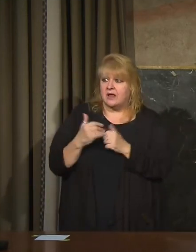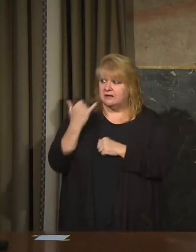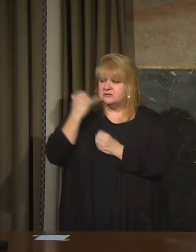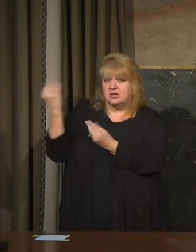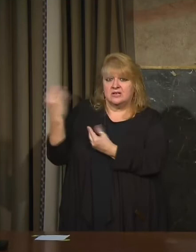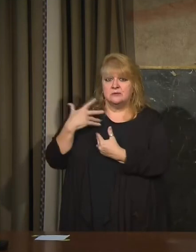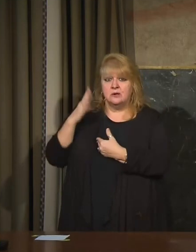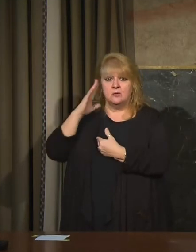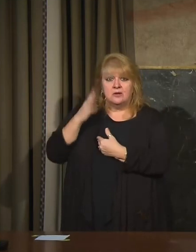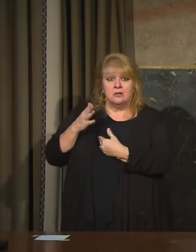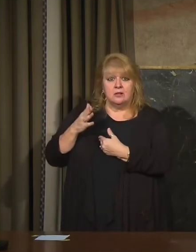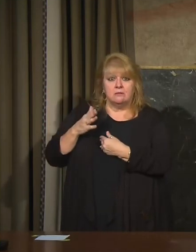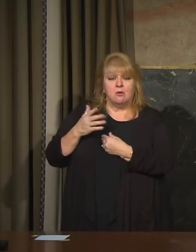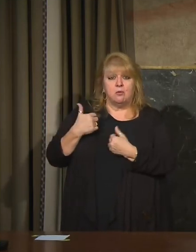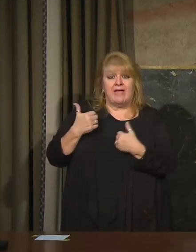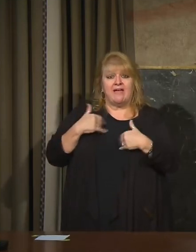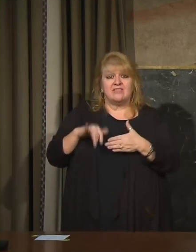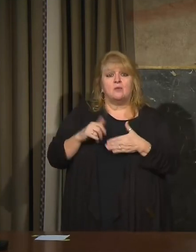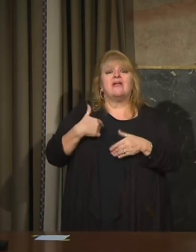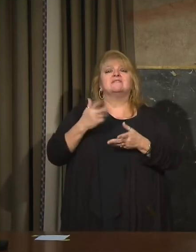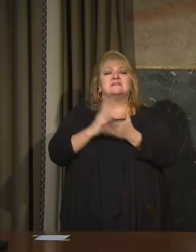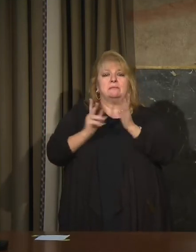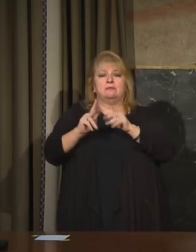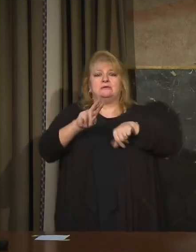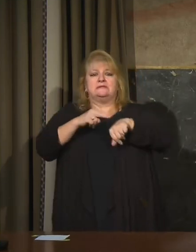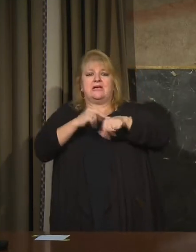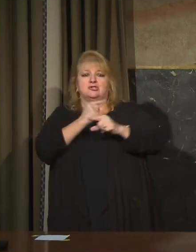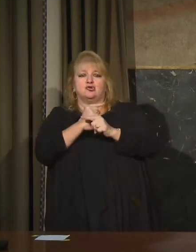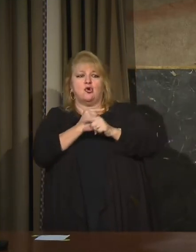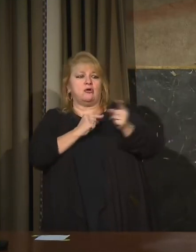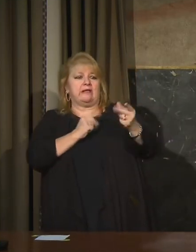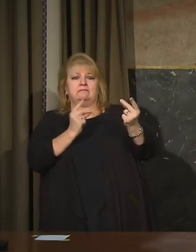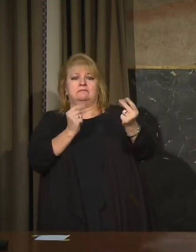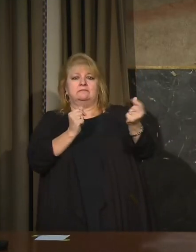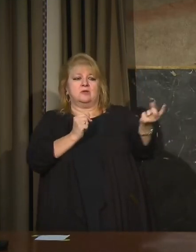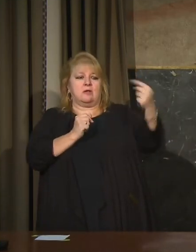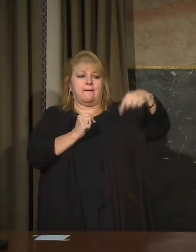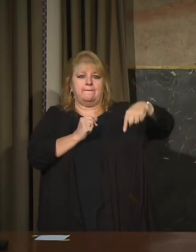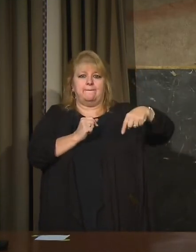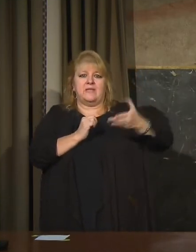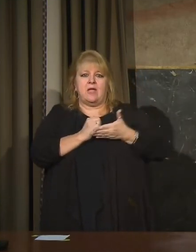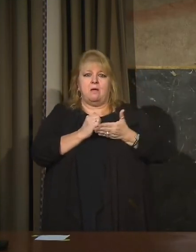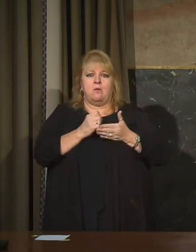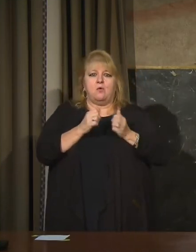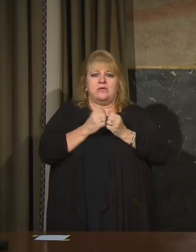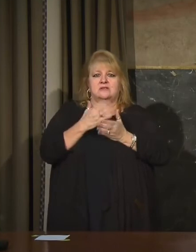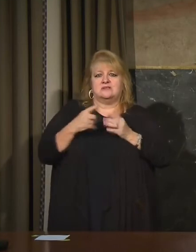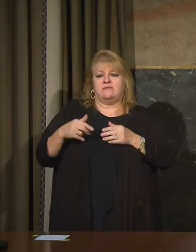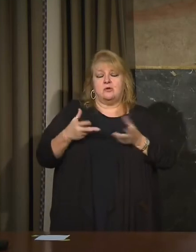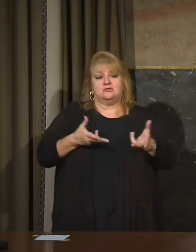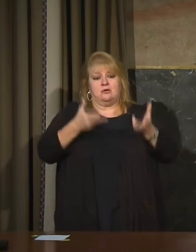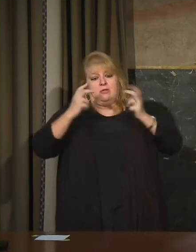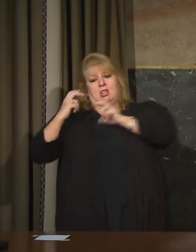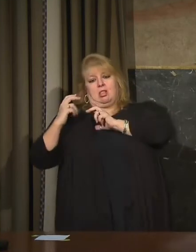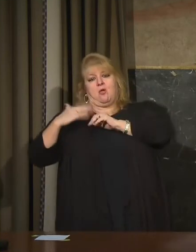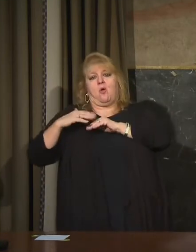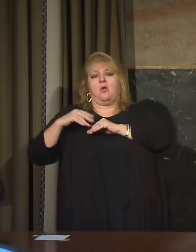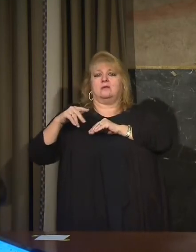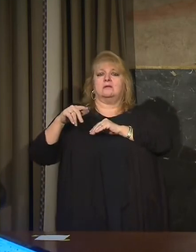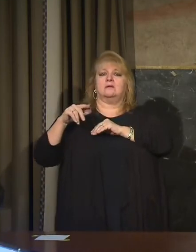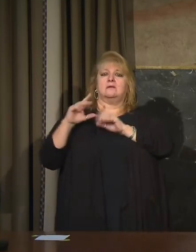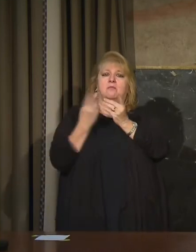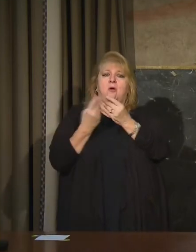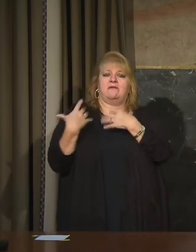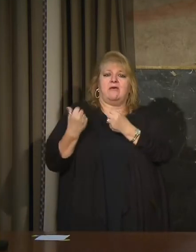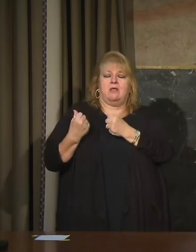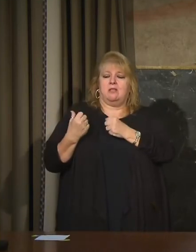public health, and we have folks in the National Guard, for example, who can come in and help with those tasks. So we've been augmenting the